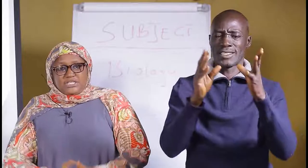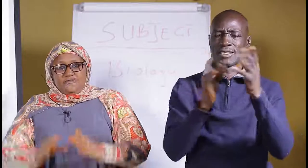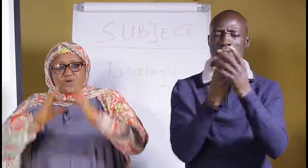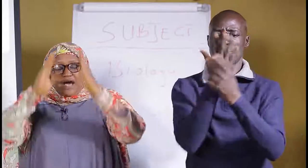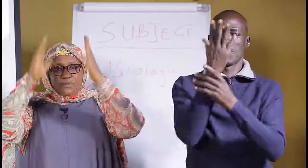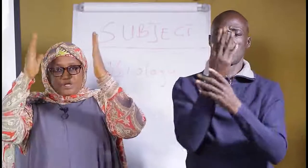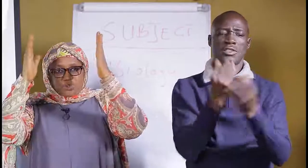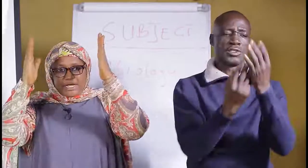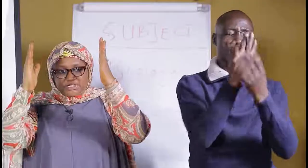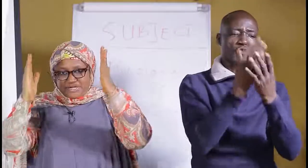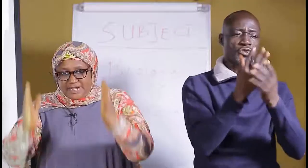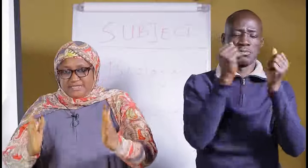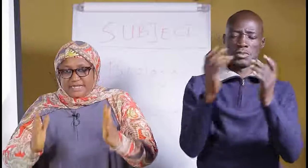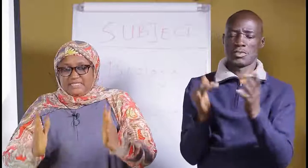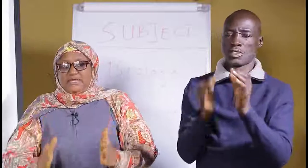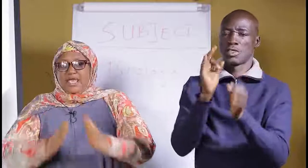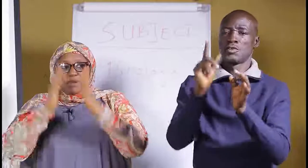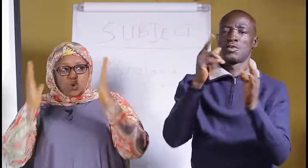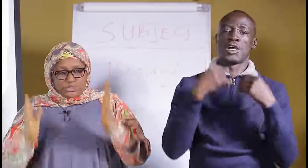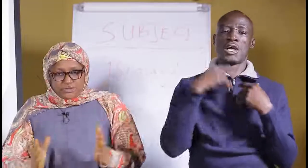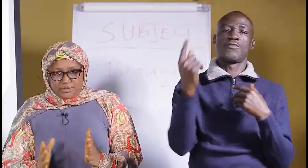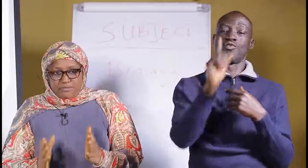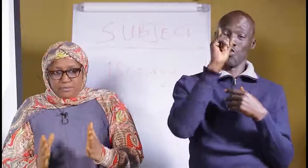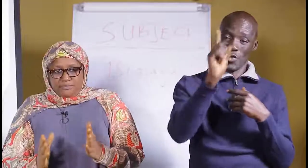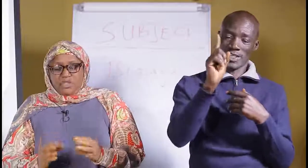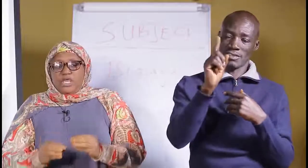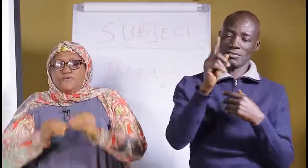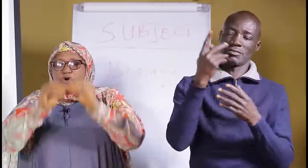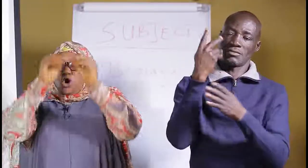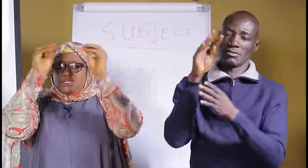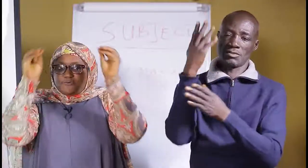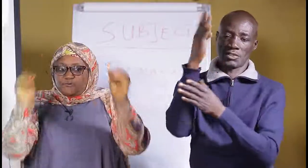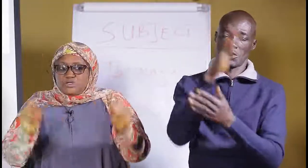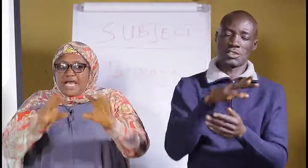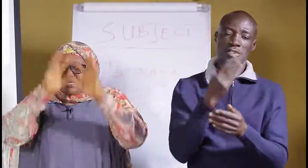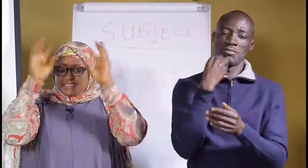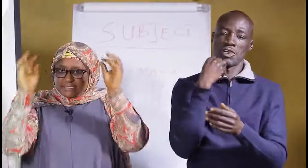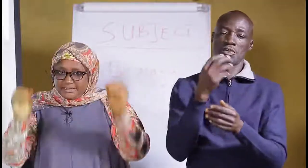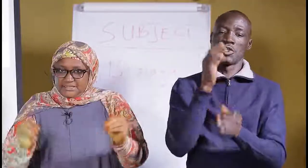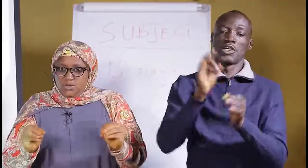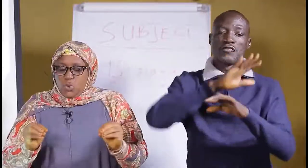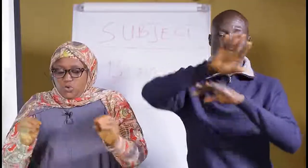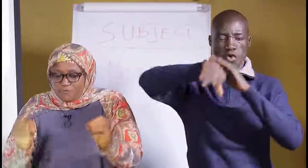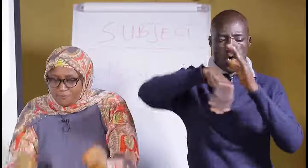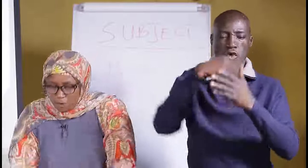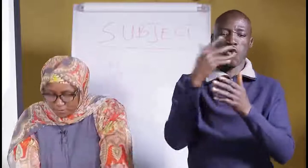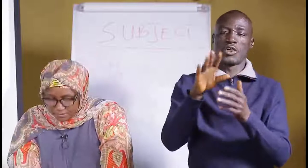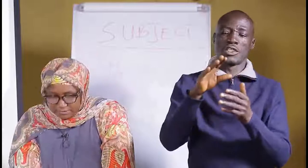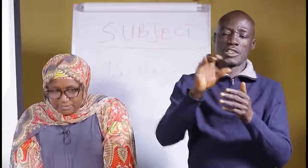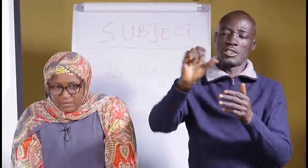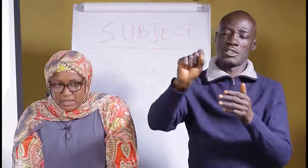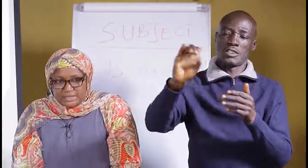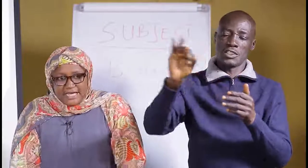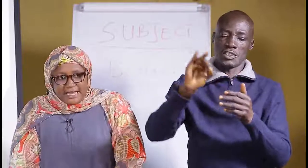That is, if you have a particular tree, let's say a mango tree, if all the fruit and the seeds will